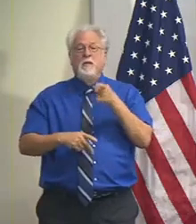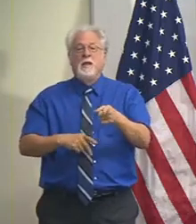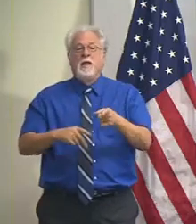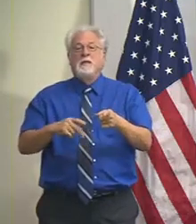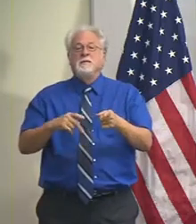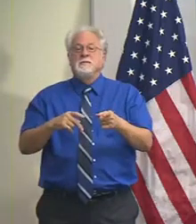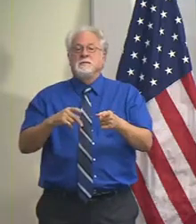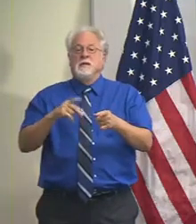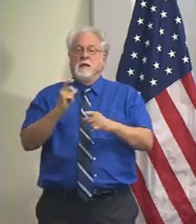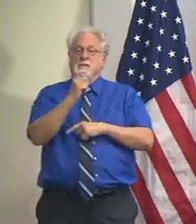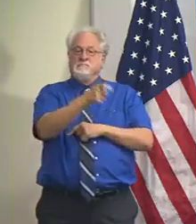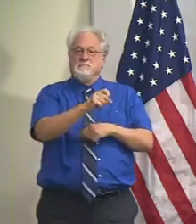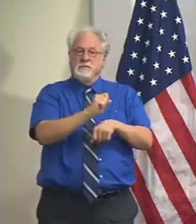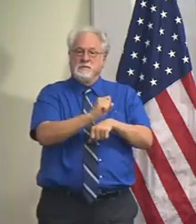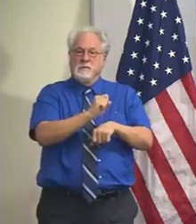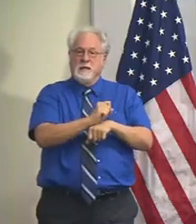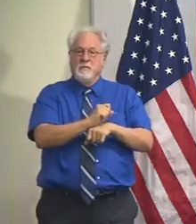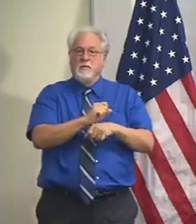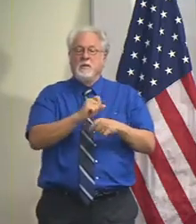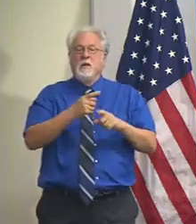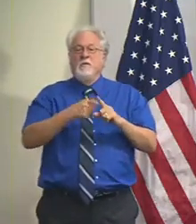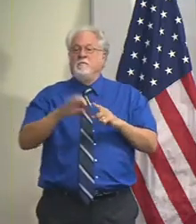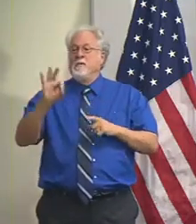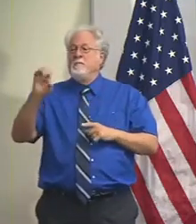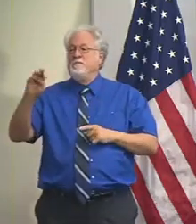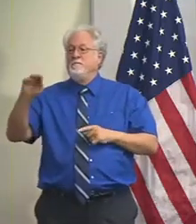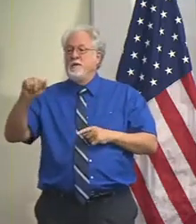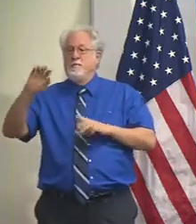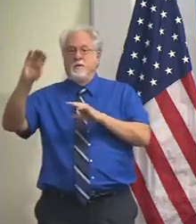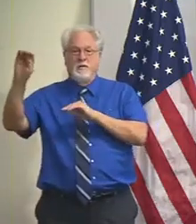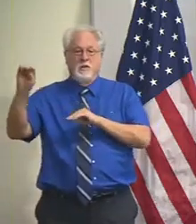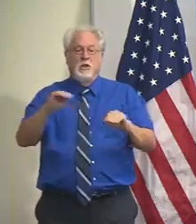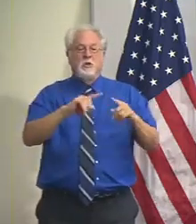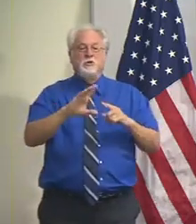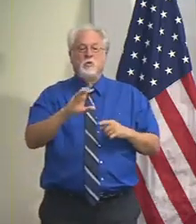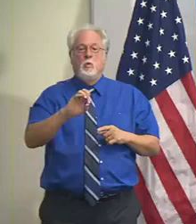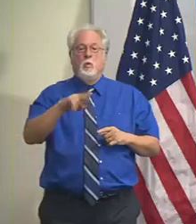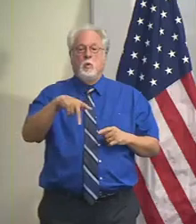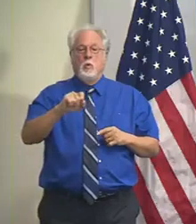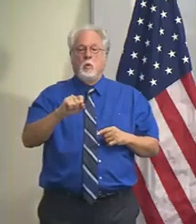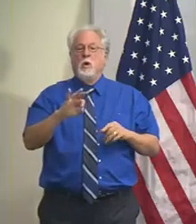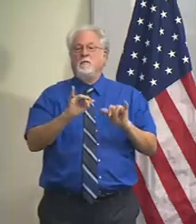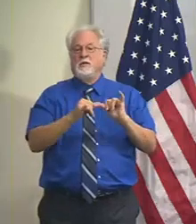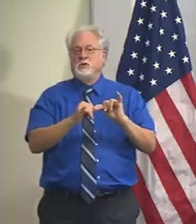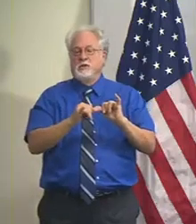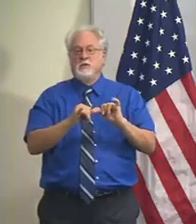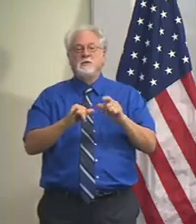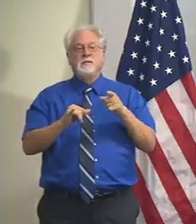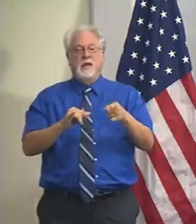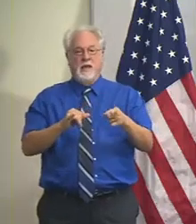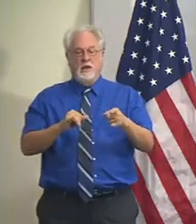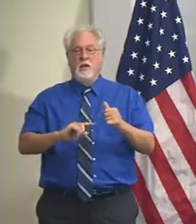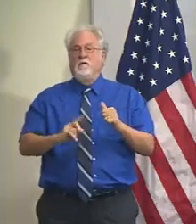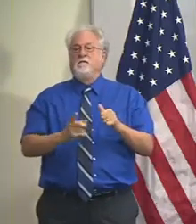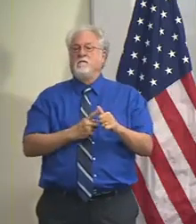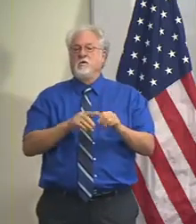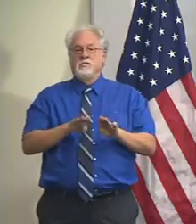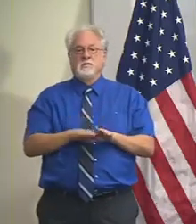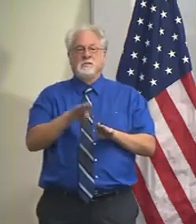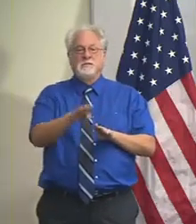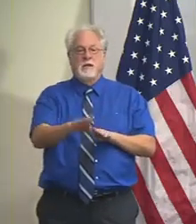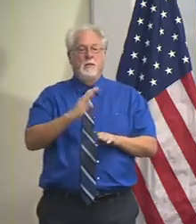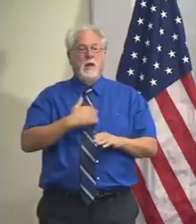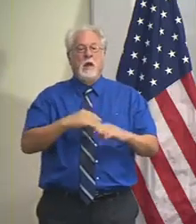mission assignment that moved from FEMA to the Corps of Engineers. And it is the first step in